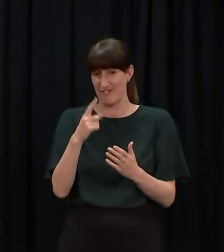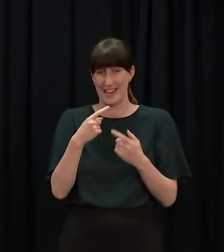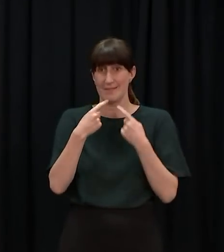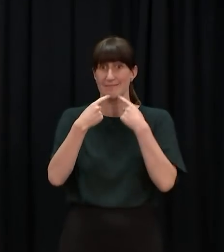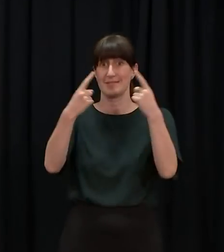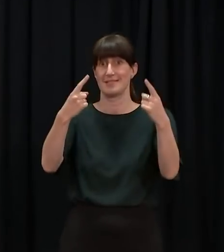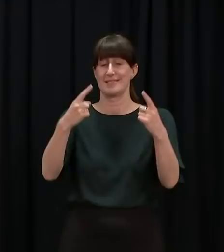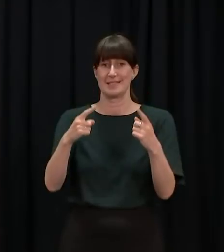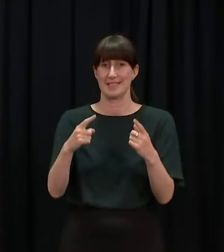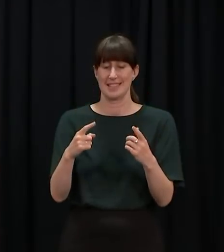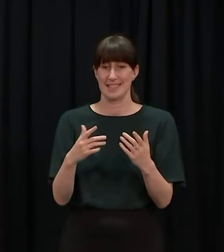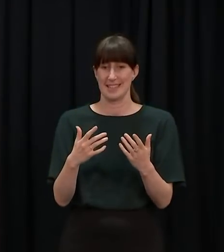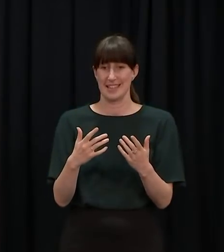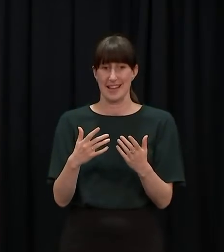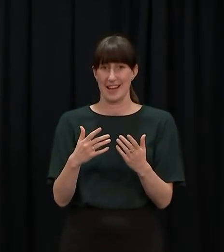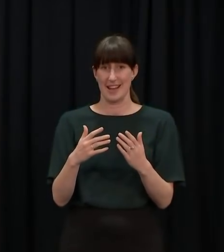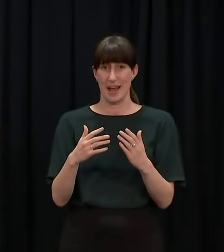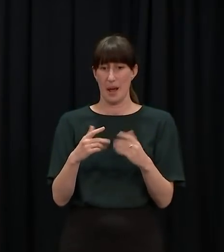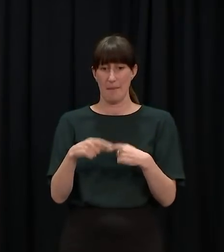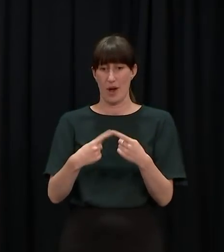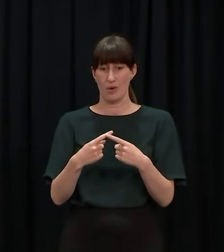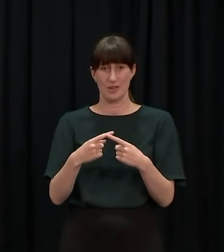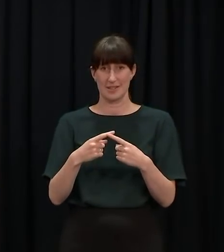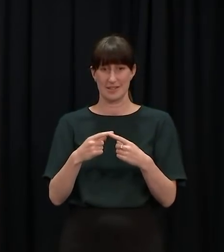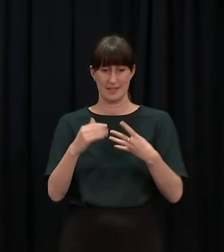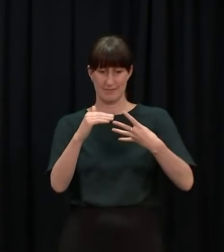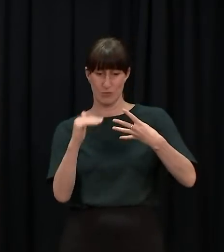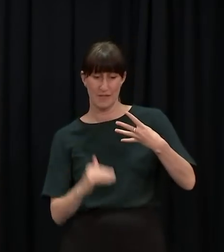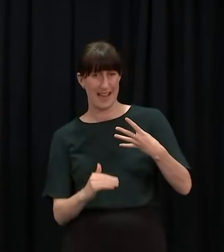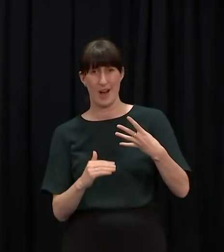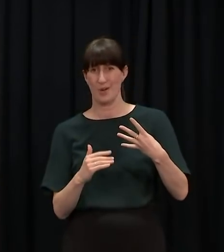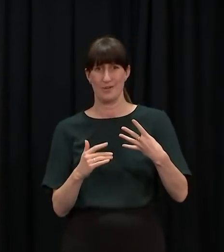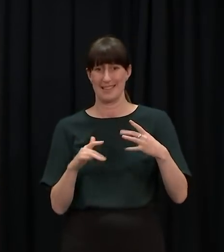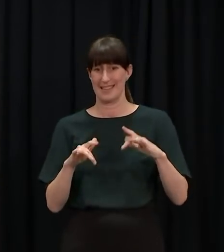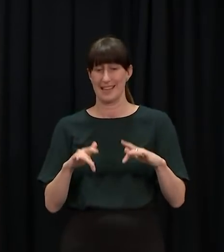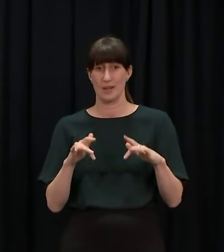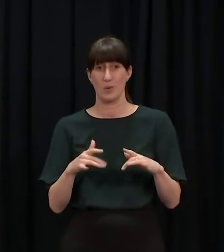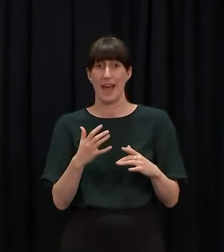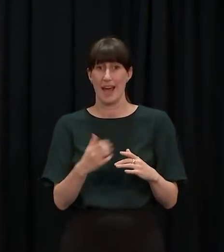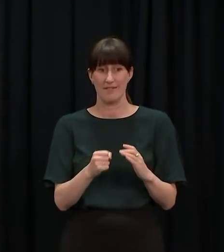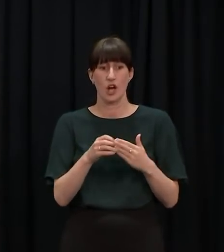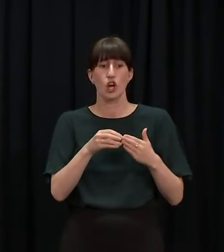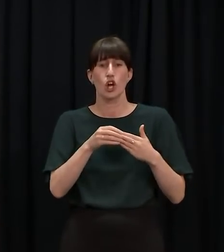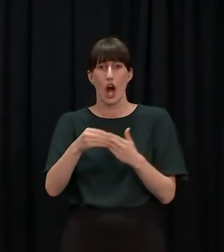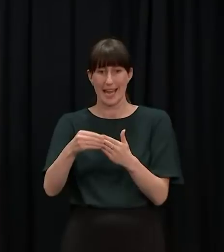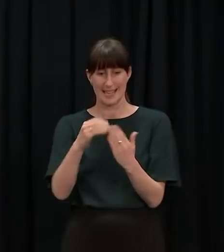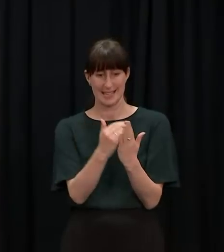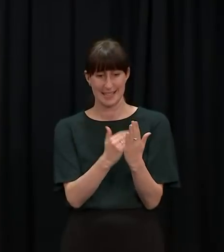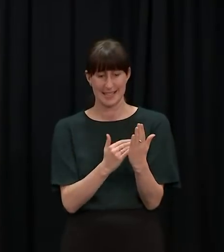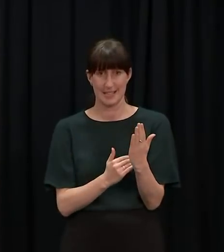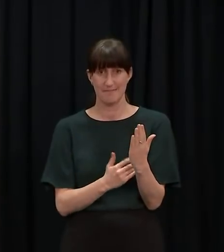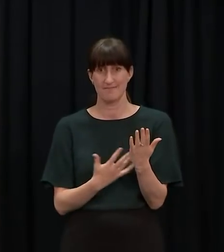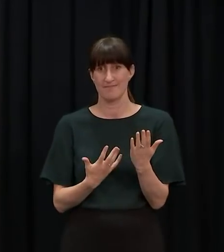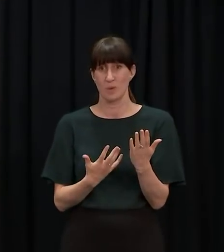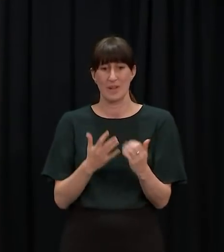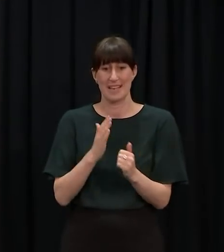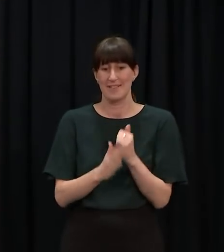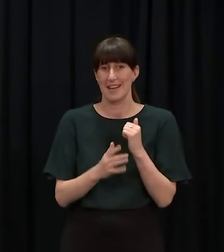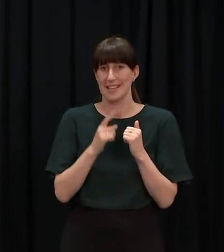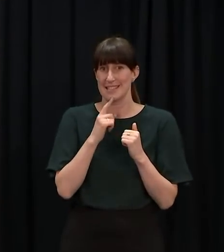level framework that provides a guidance, and that is what guides our decision making. But you never say never and you never say